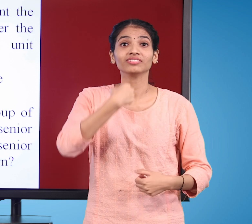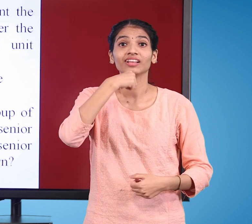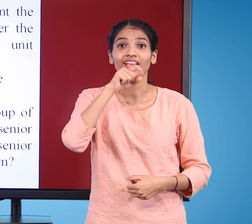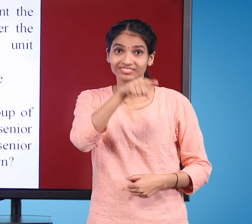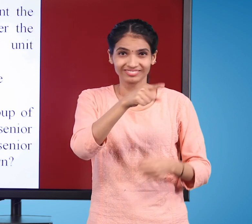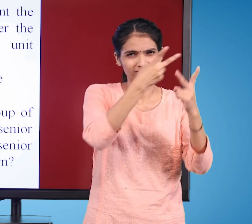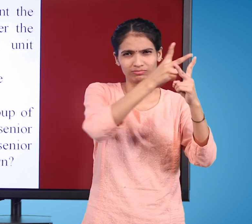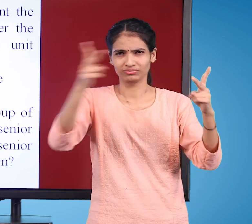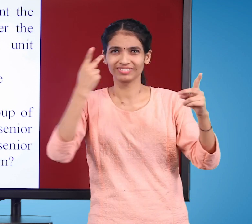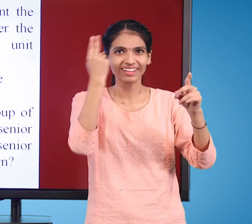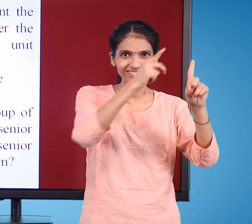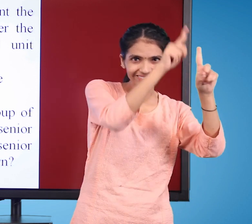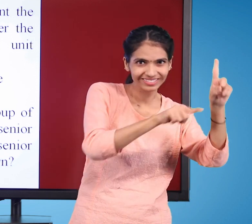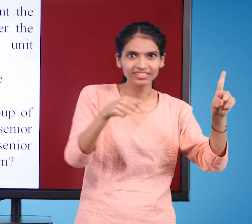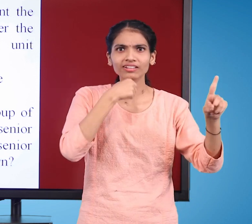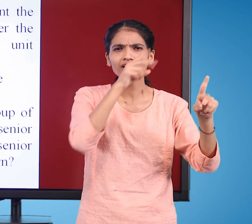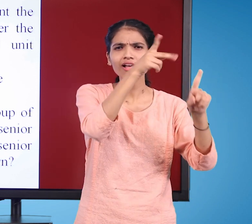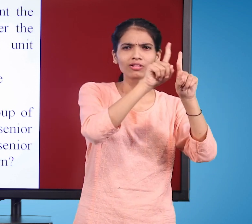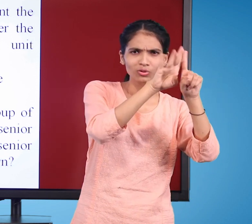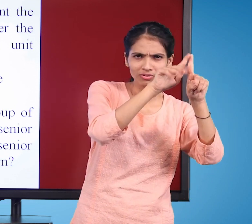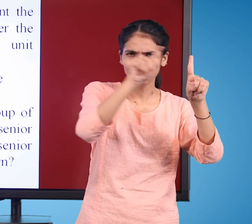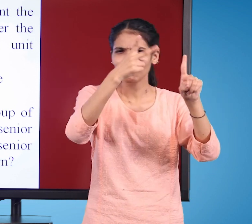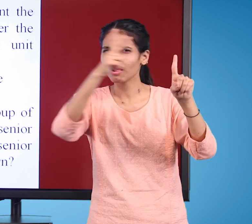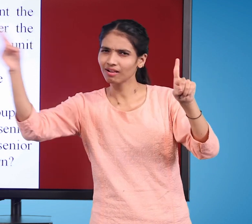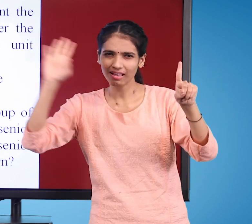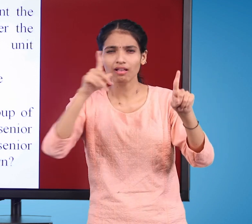Which 2 age groups have same population?